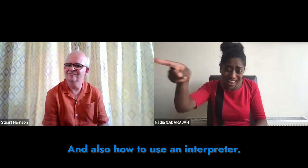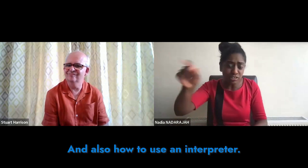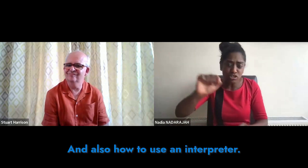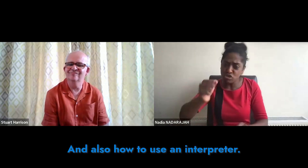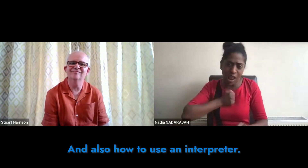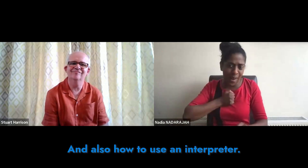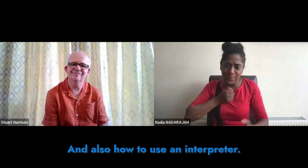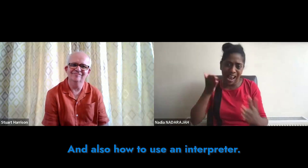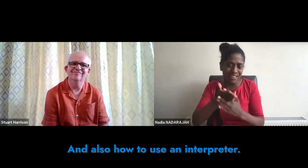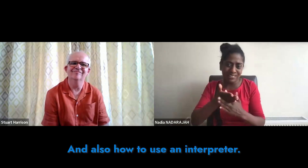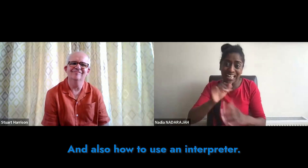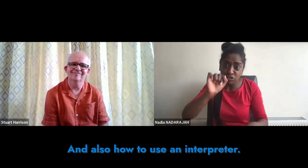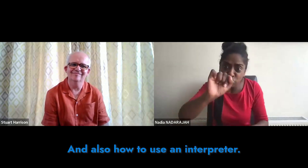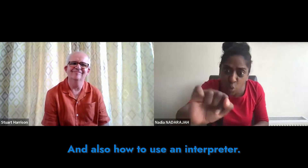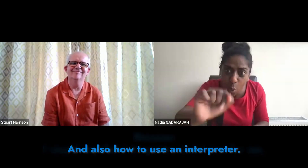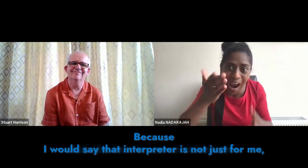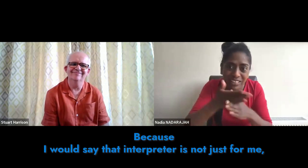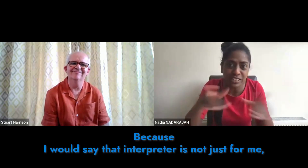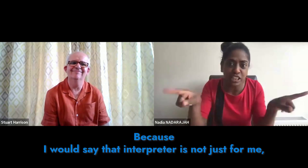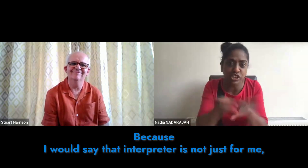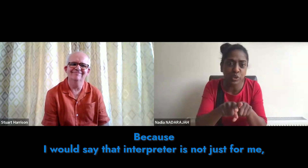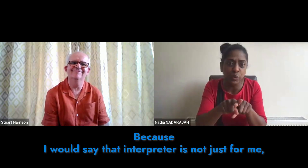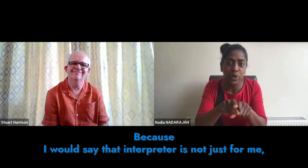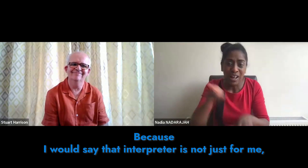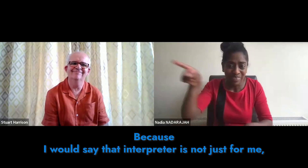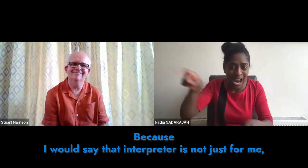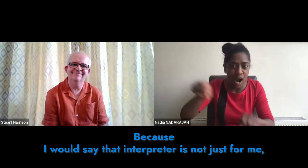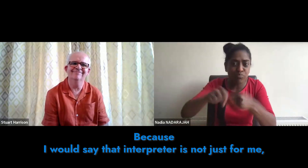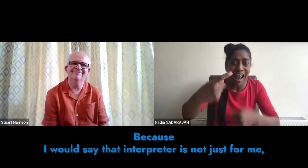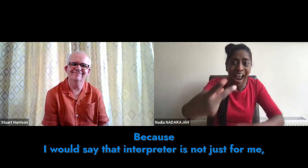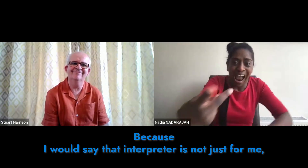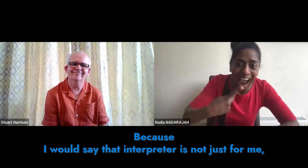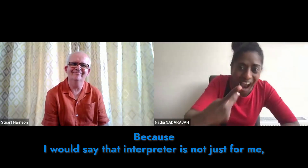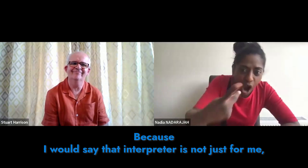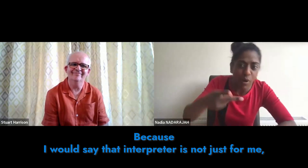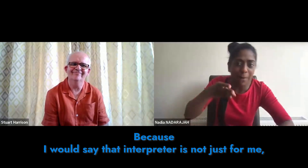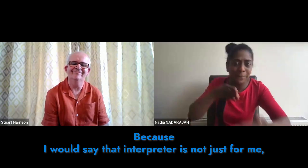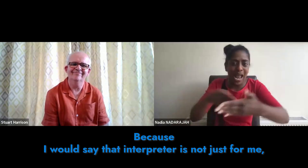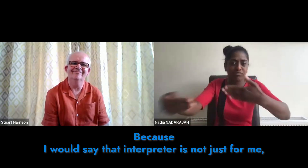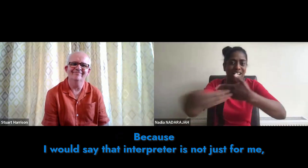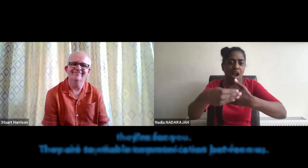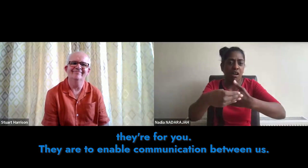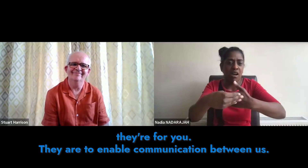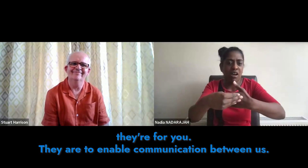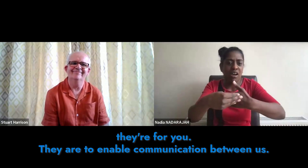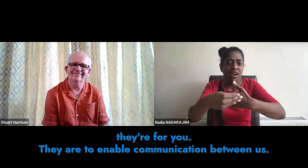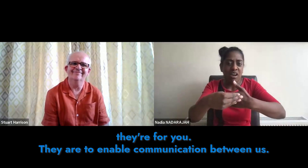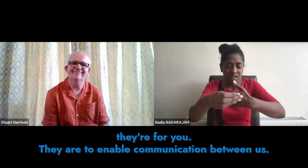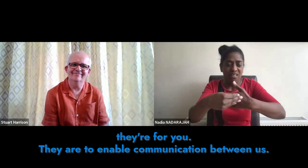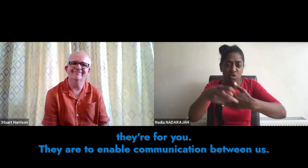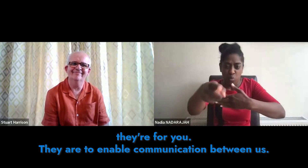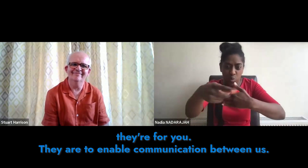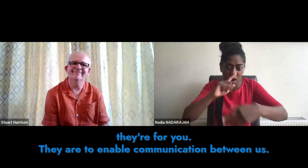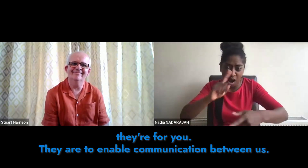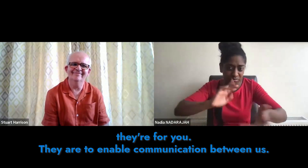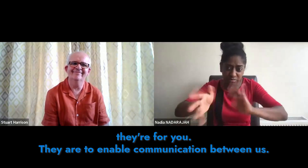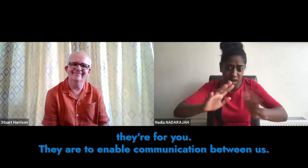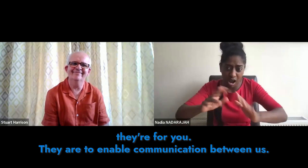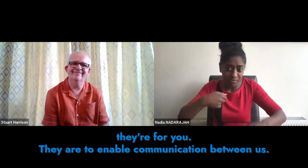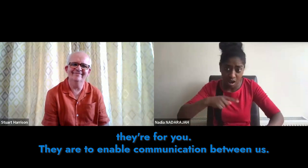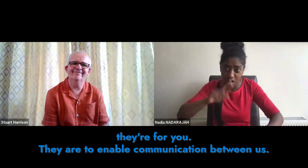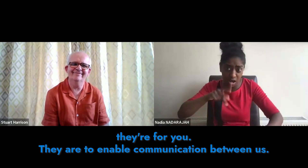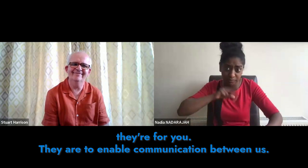how to use an interpreter. Because I would say that interpreter is not just for me, they're for you. They are